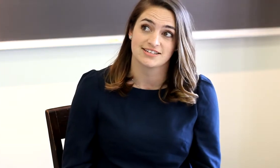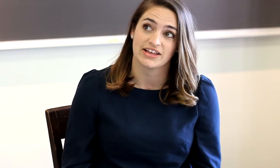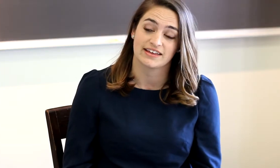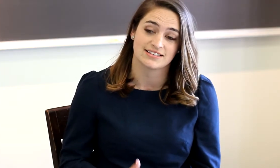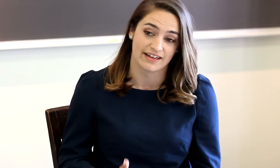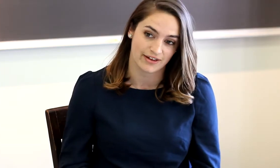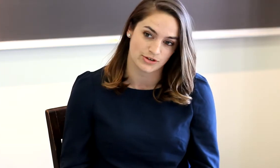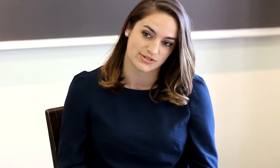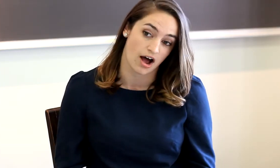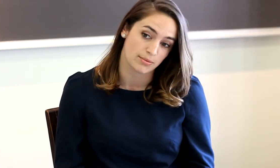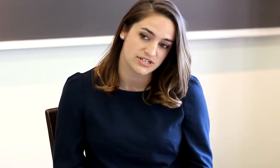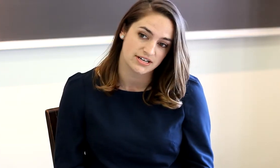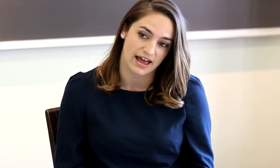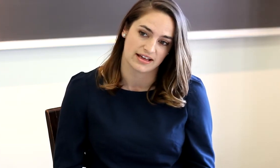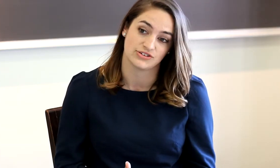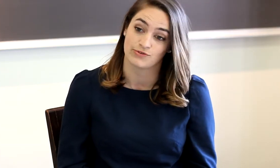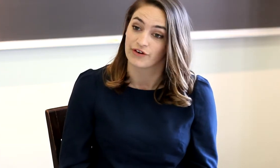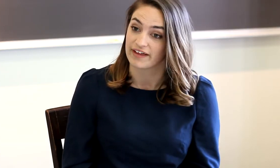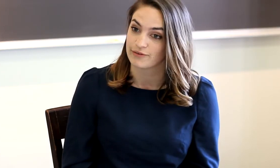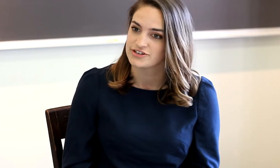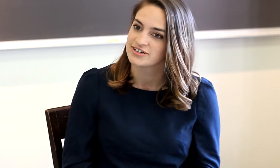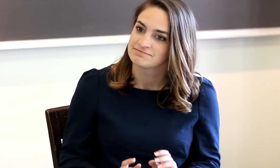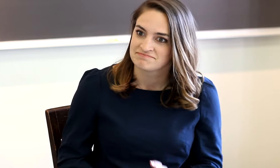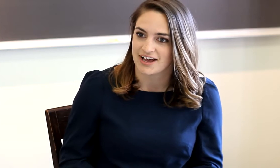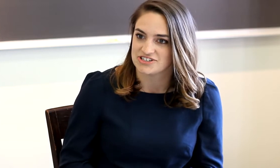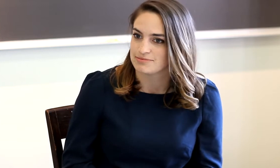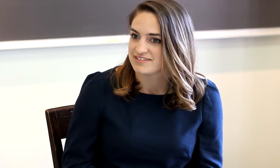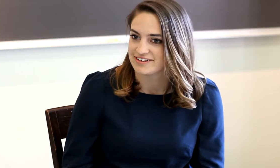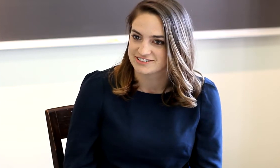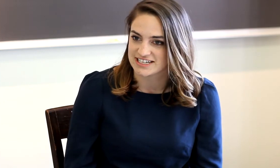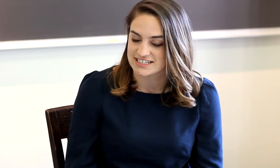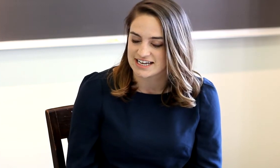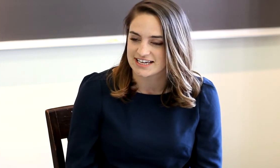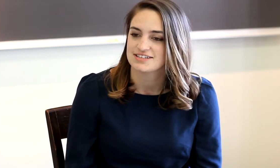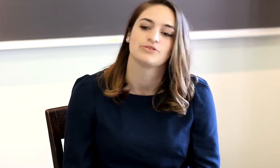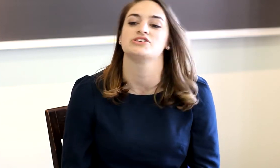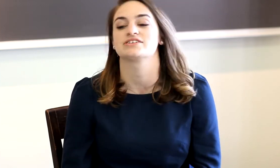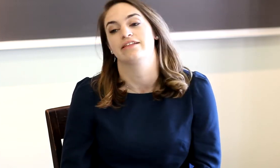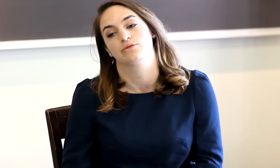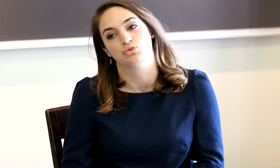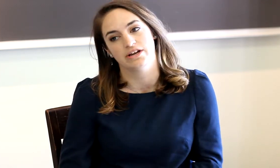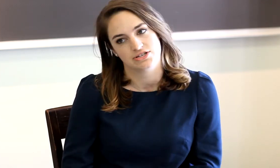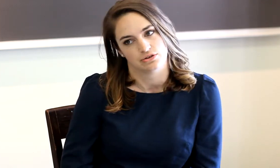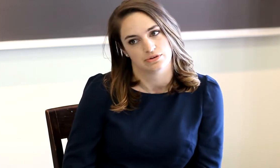saw that sign language was an option as your foreign language, I jumped at the chance to take it. So I took sign language one and two here